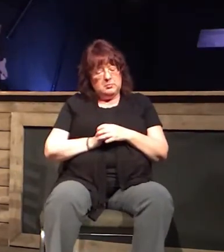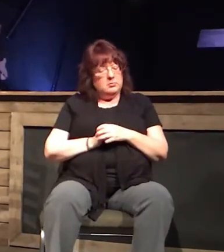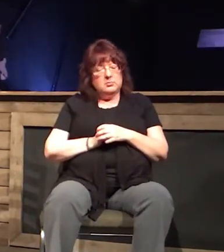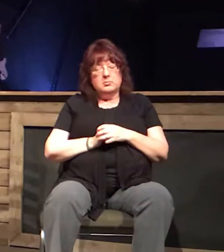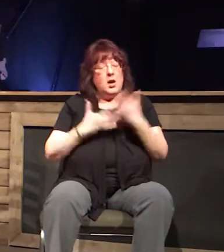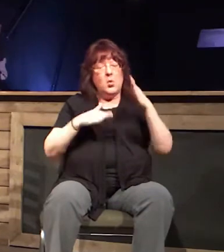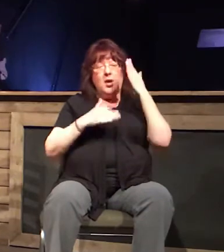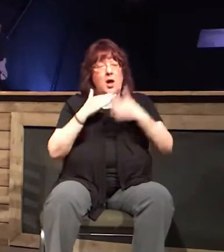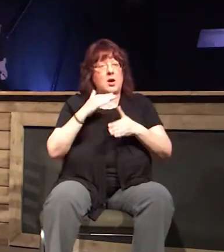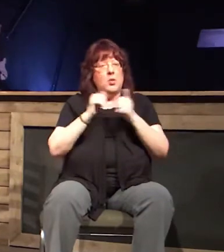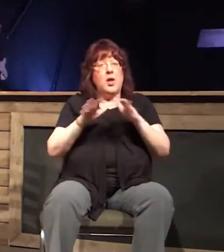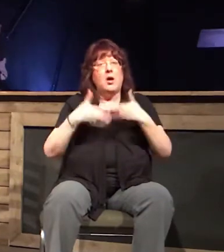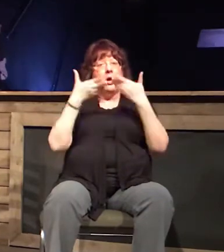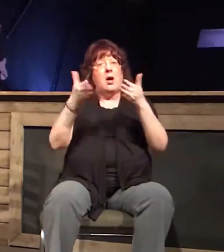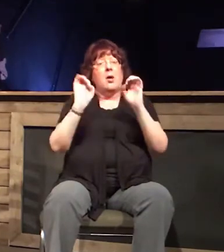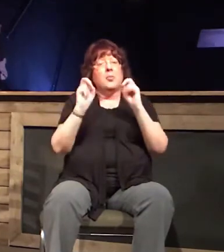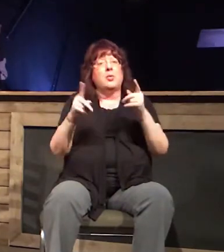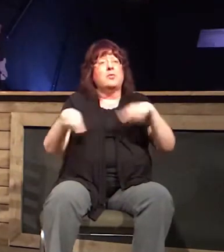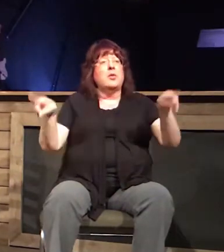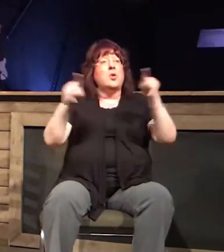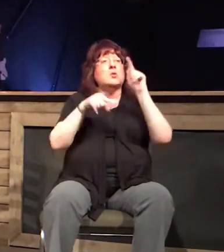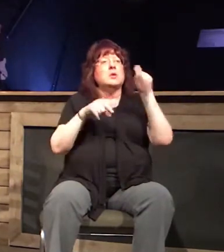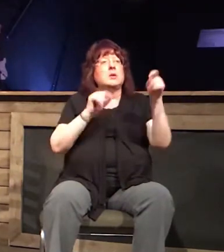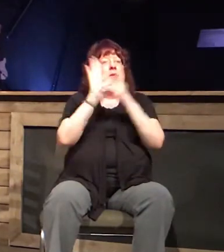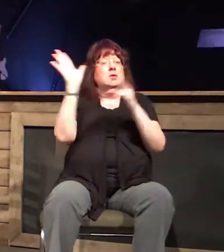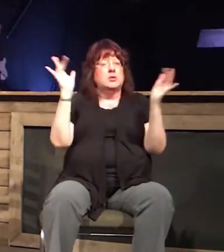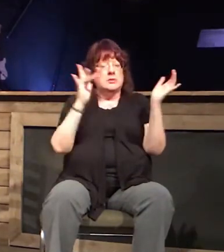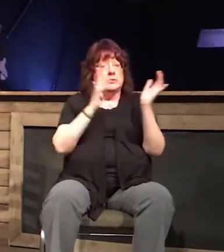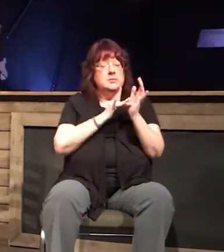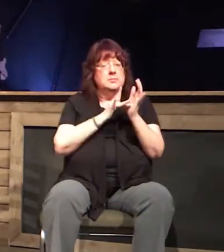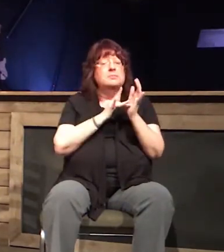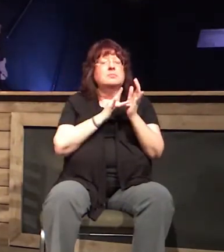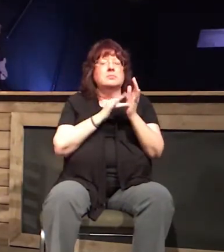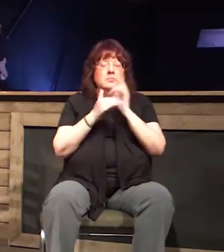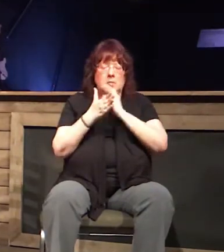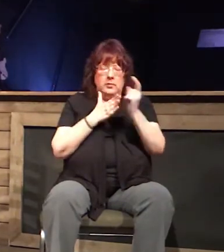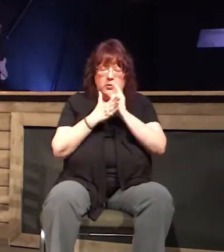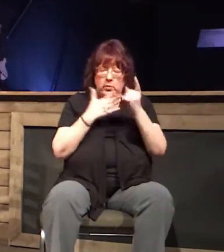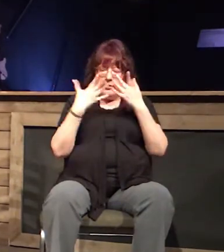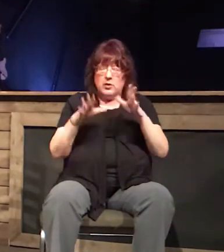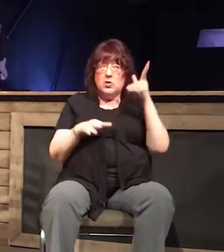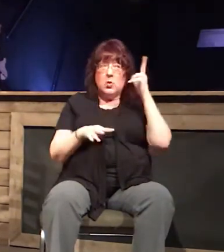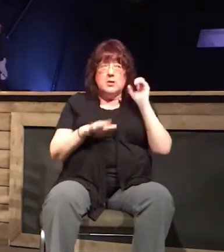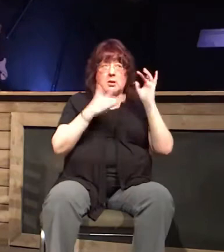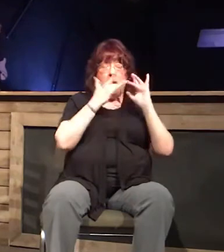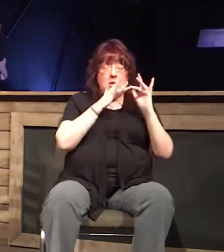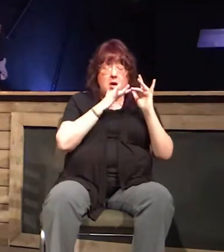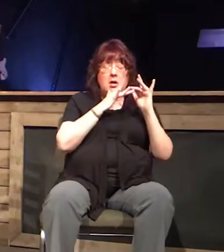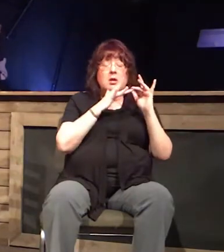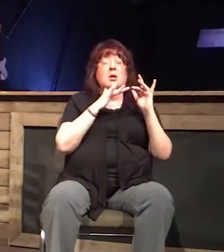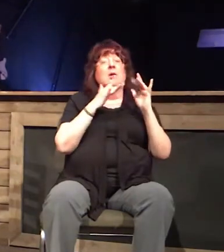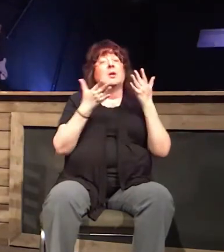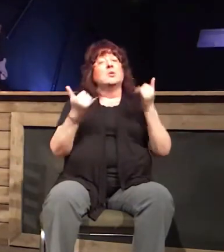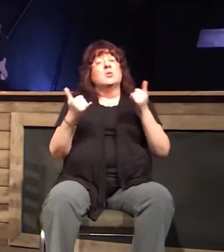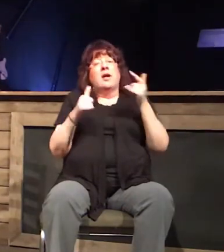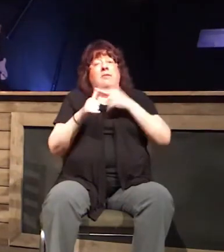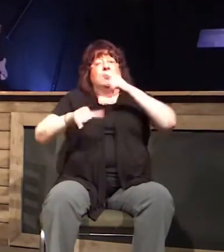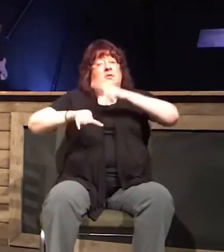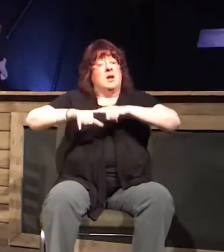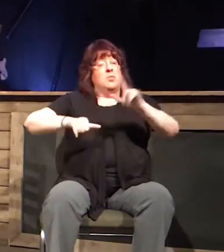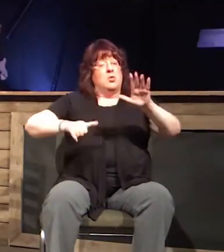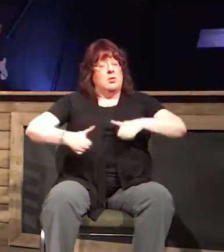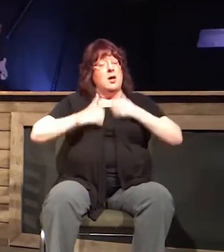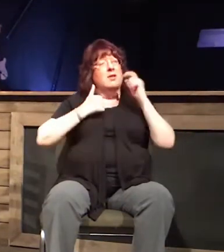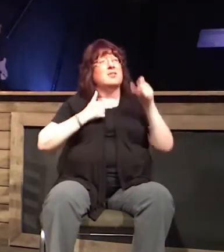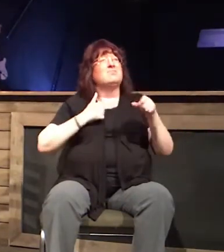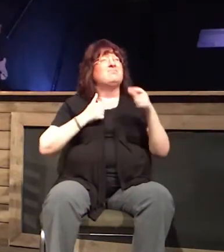I don't want to end the services without giving an opportunity for those who need Jesus. We do this every weekend. Those of you listening online, maybe today for the first time in your